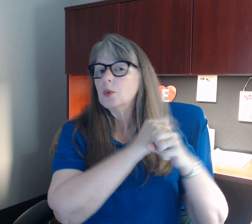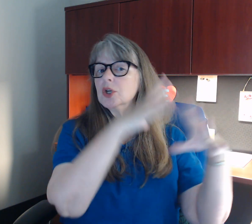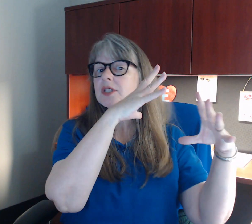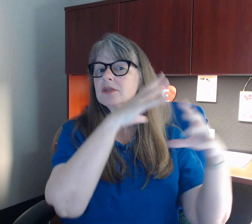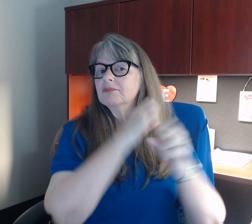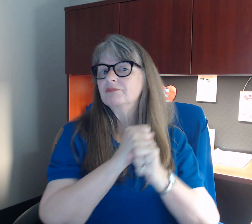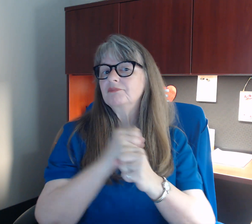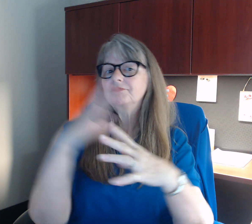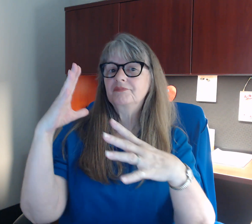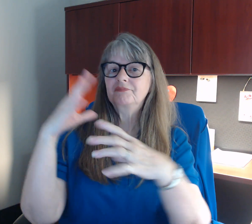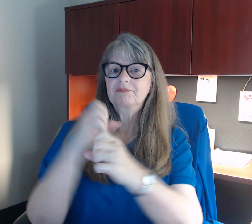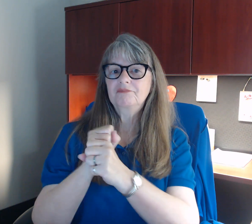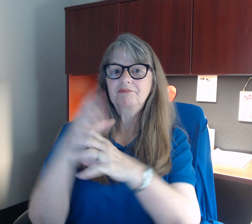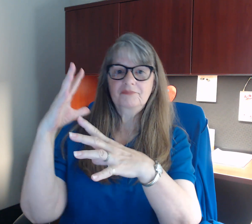Fireworks.